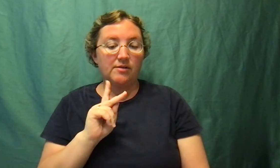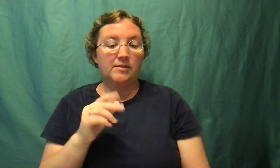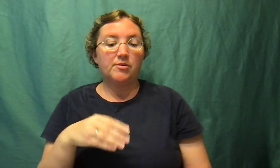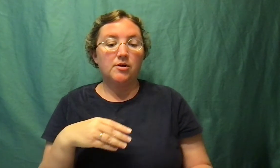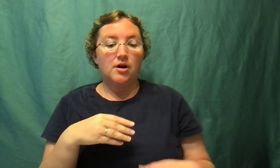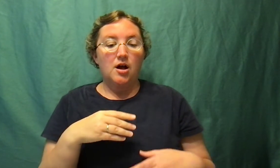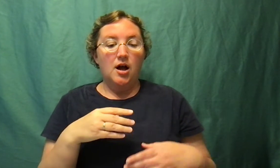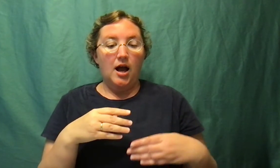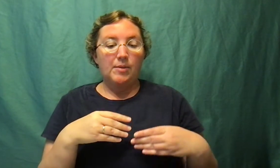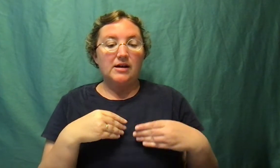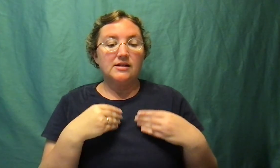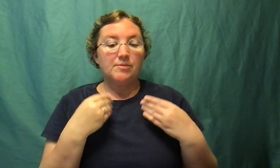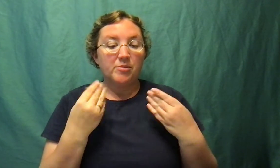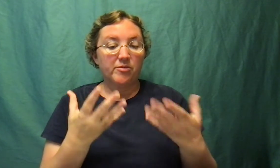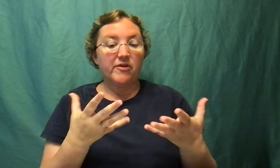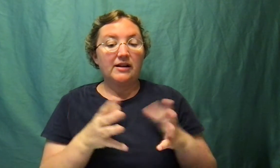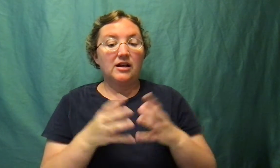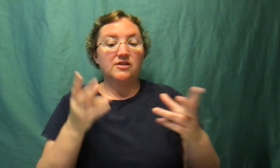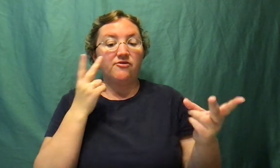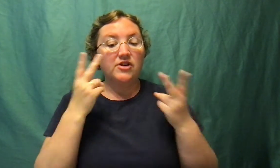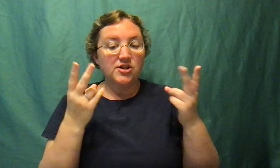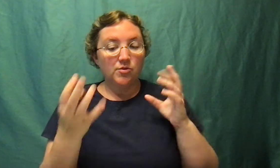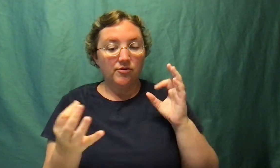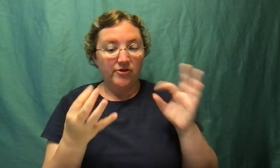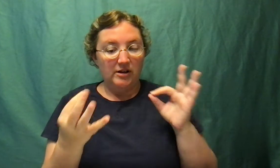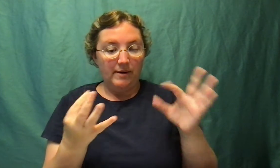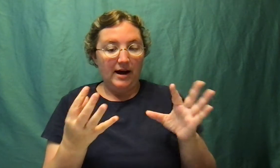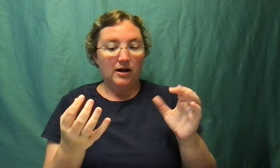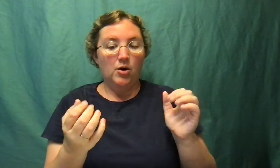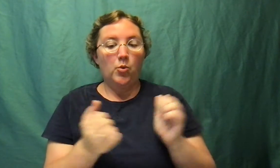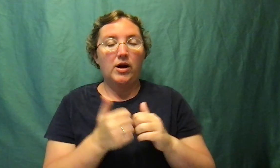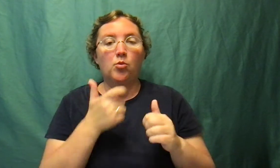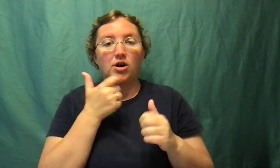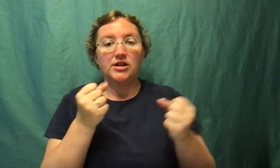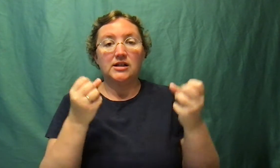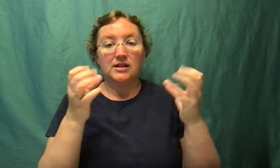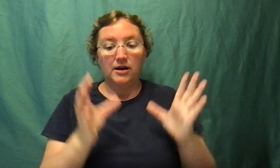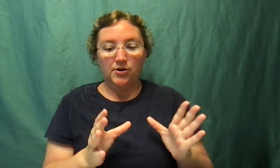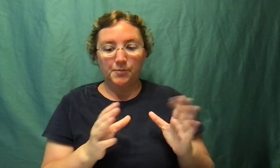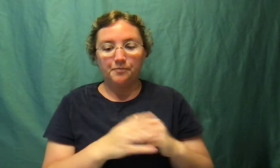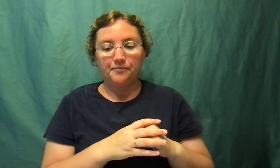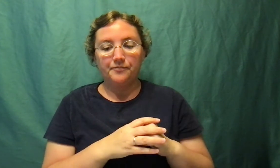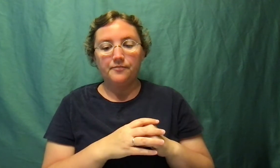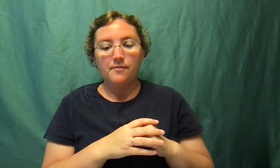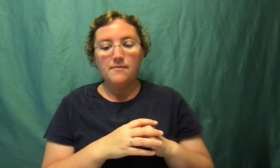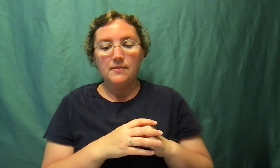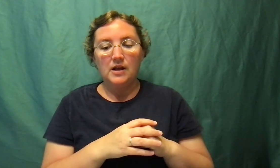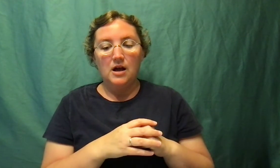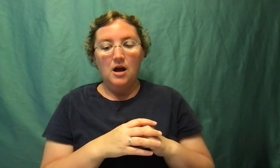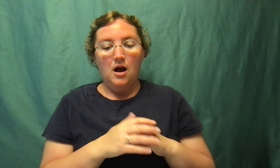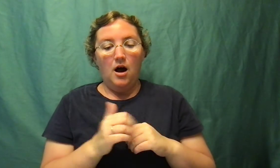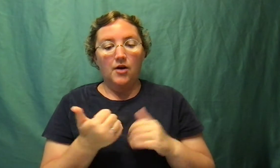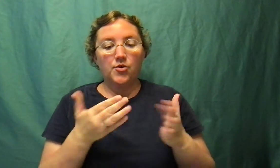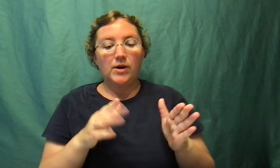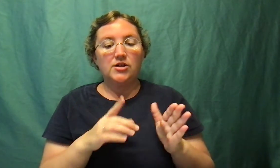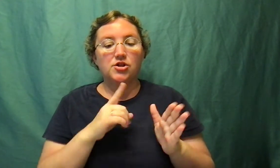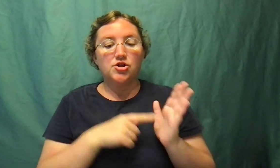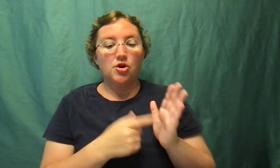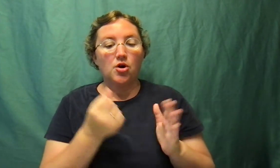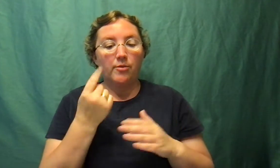people because deaf people provide lots of visual feedback when watching a signer. Other ways to show